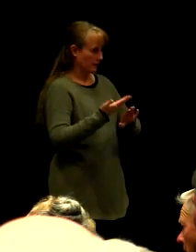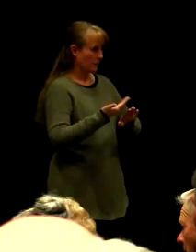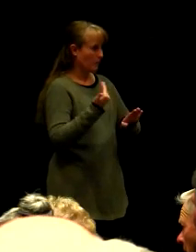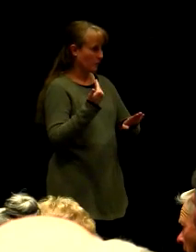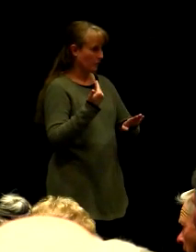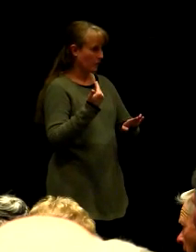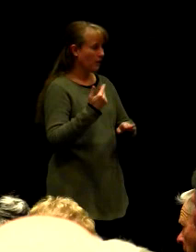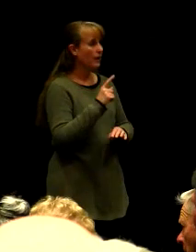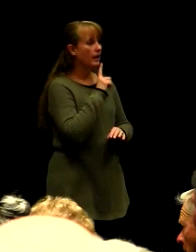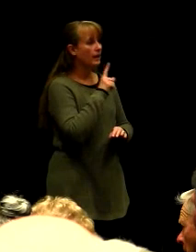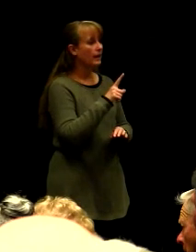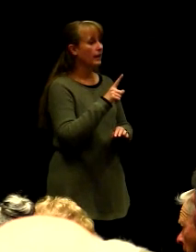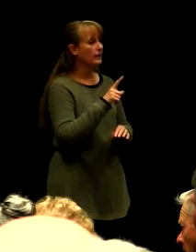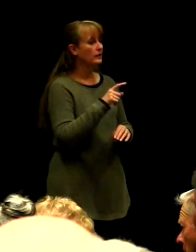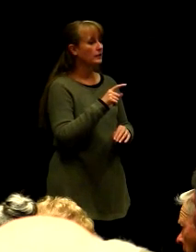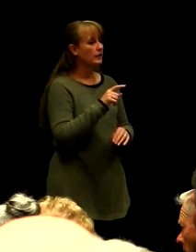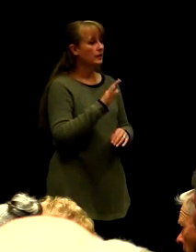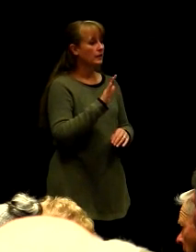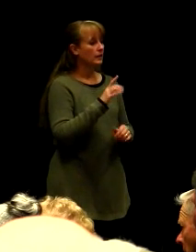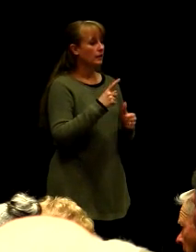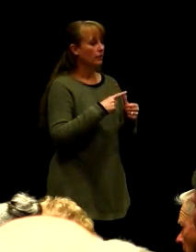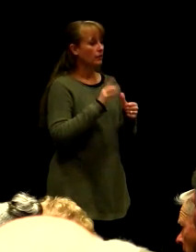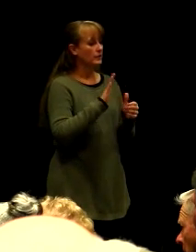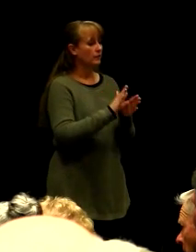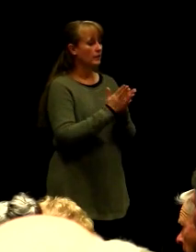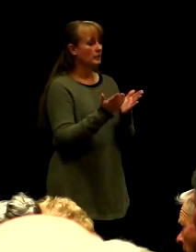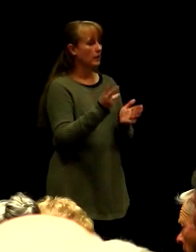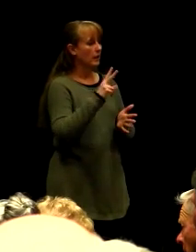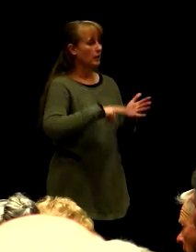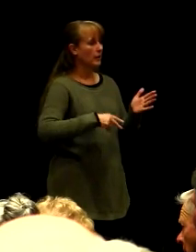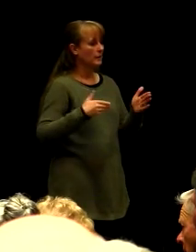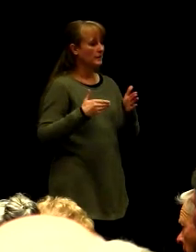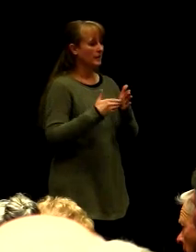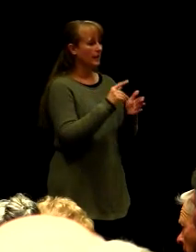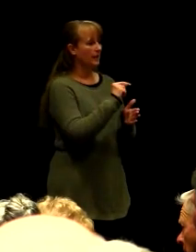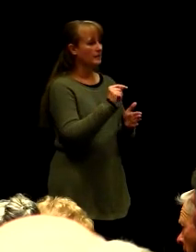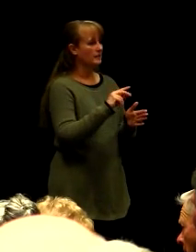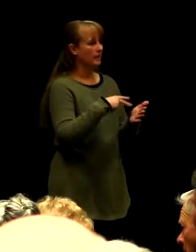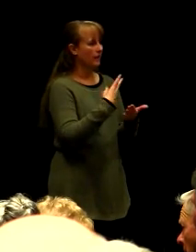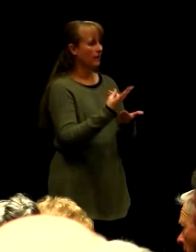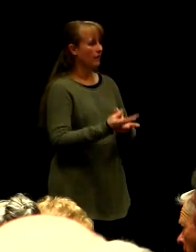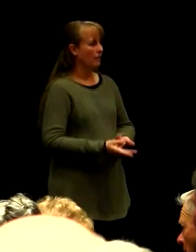In actually the first of his novels I read, Against the Fall of Night,